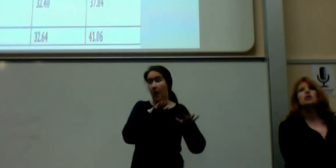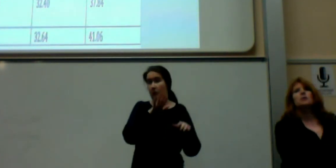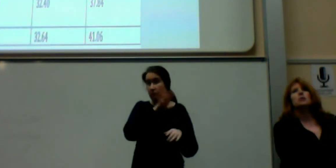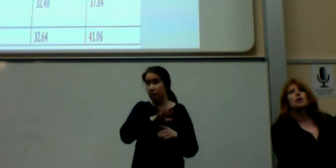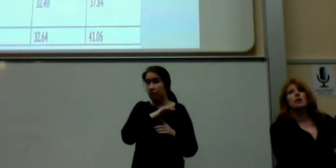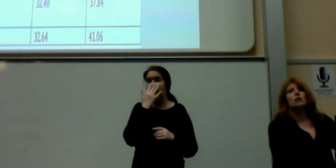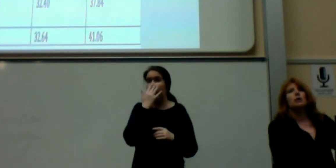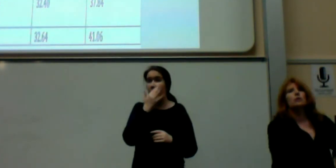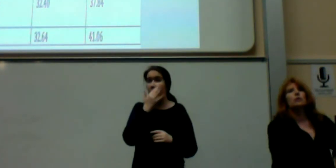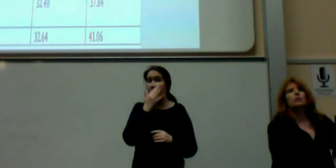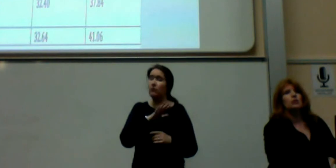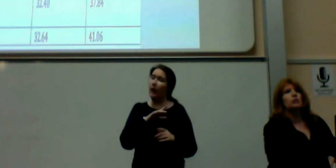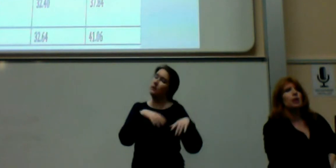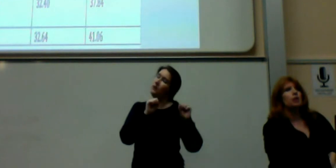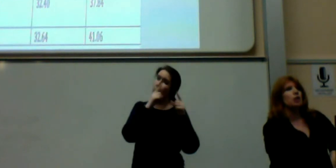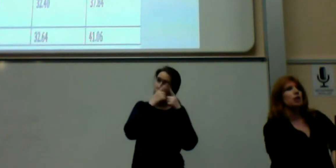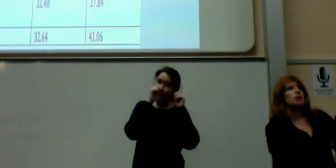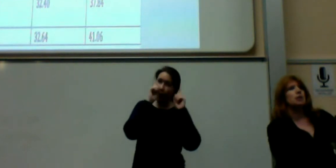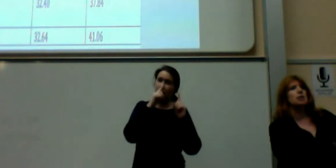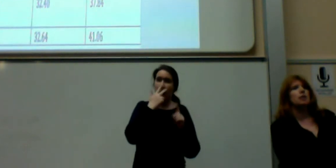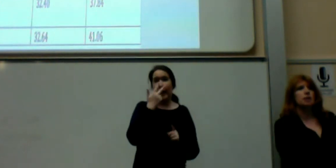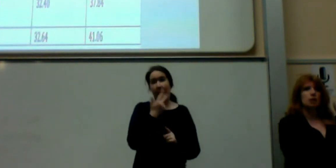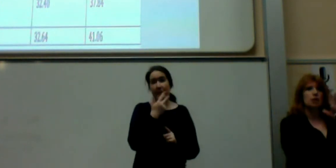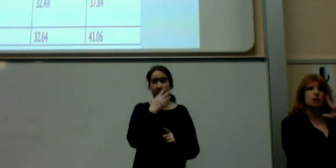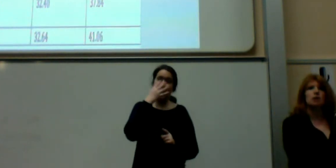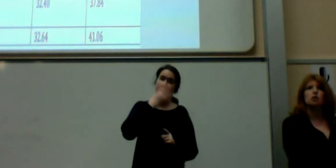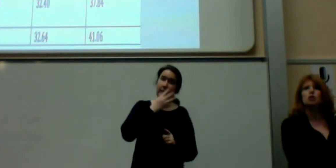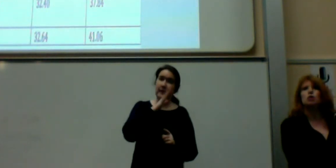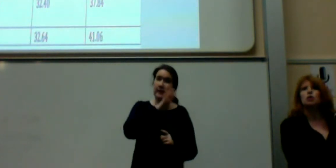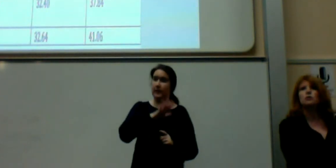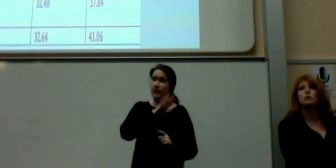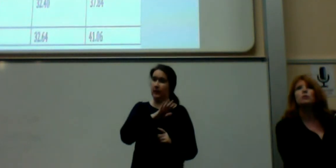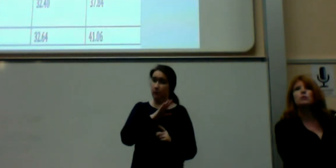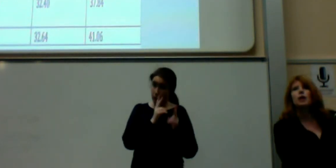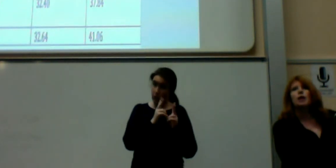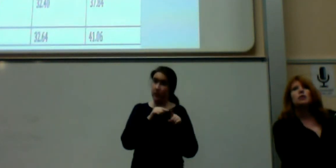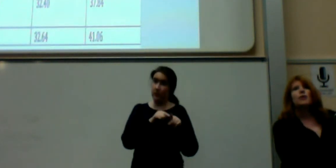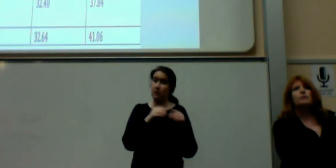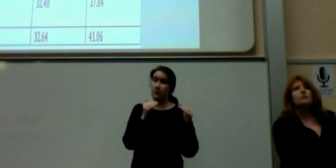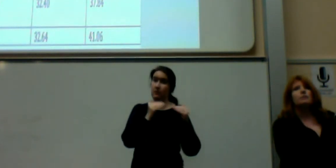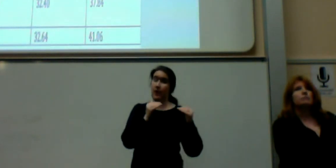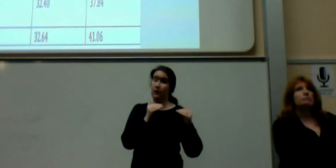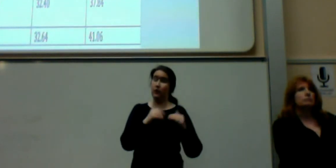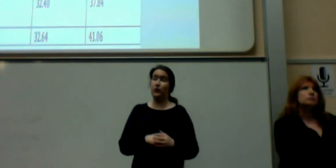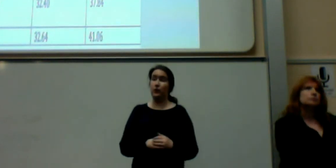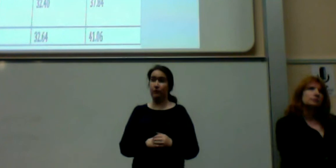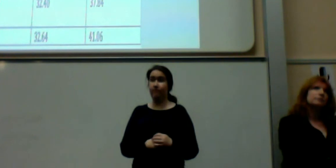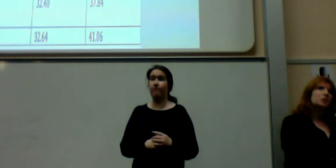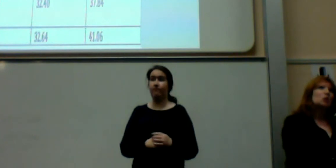around just starting university, so age 18, 19-ish years old. So that's